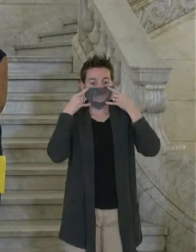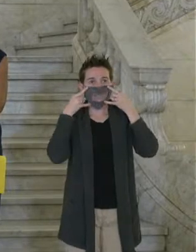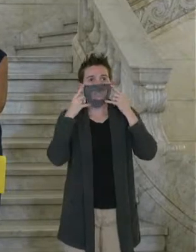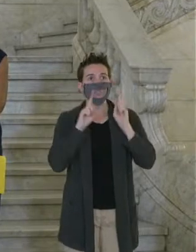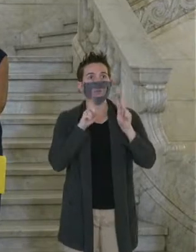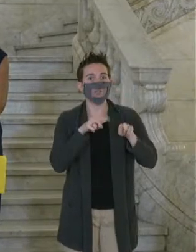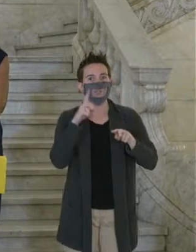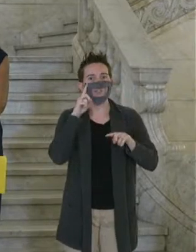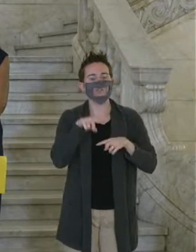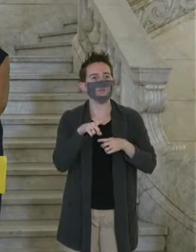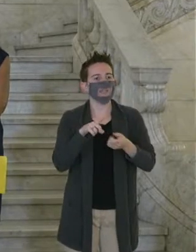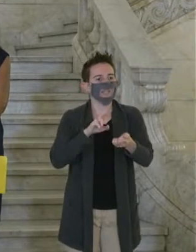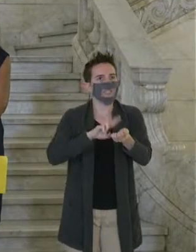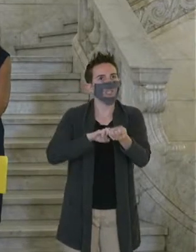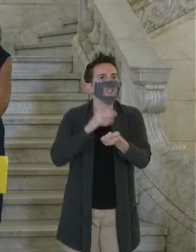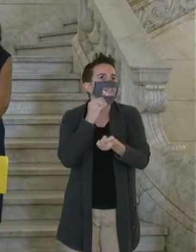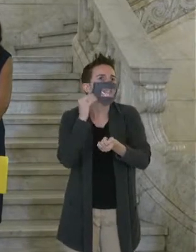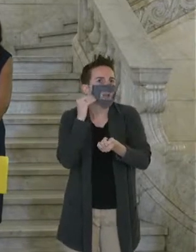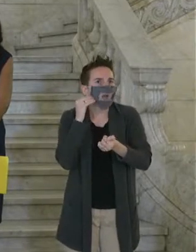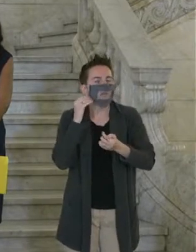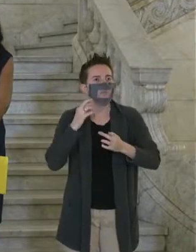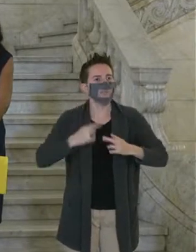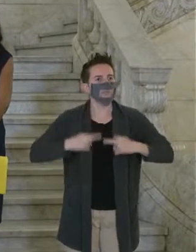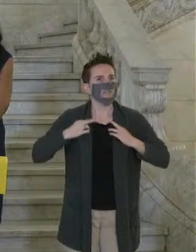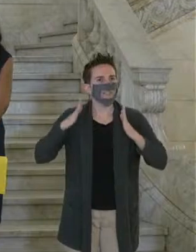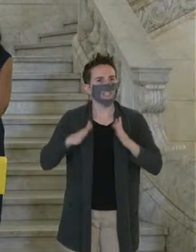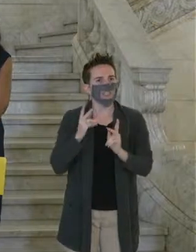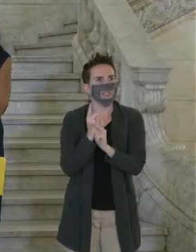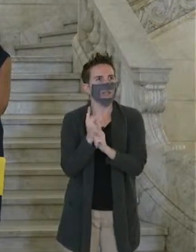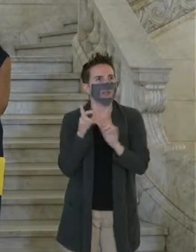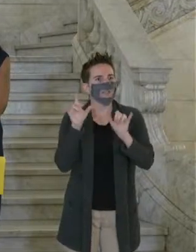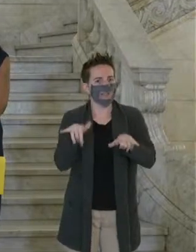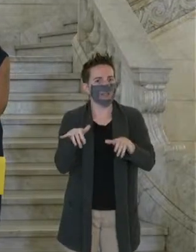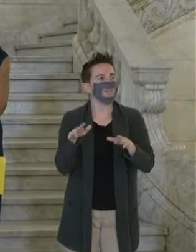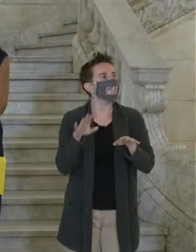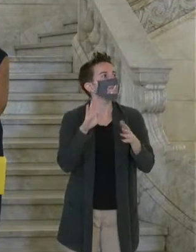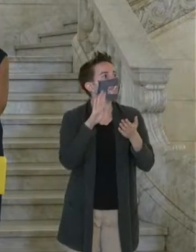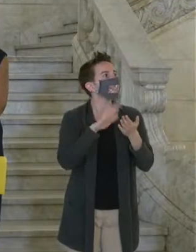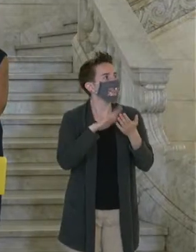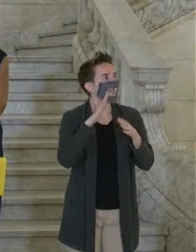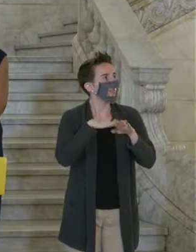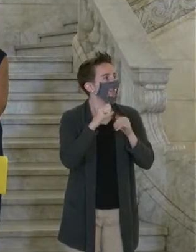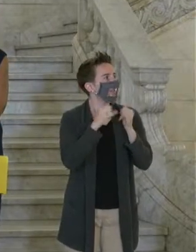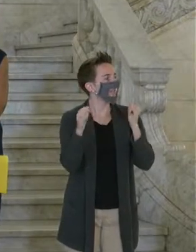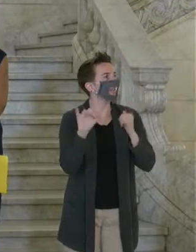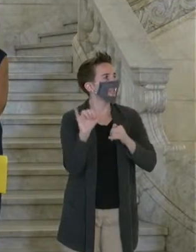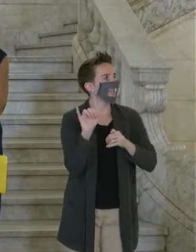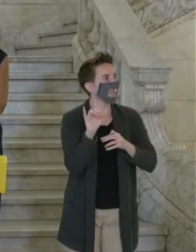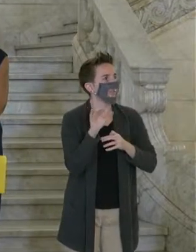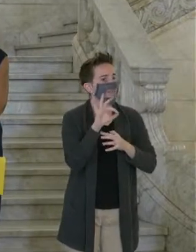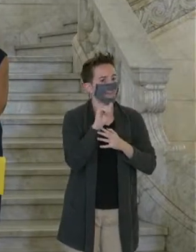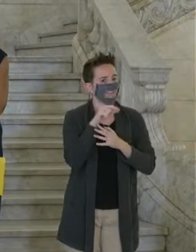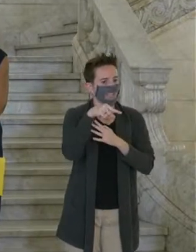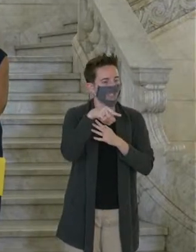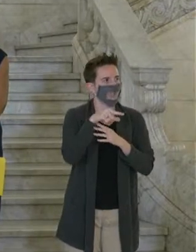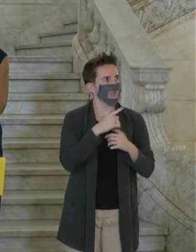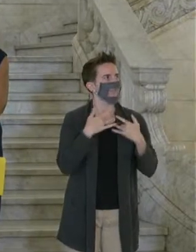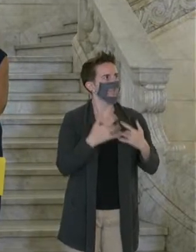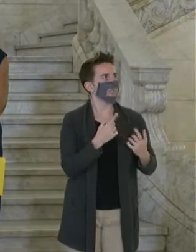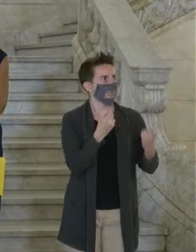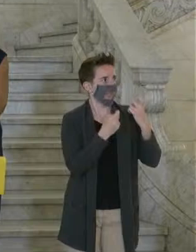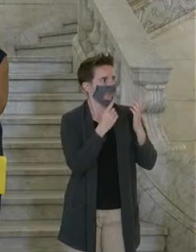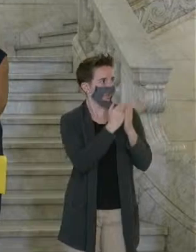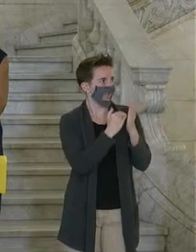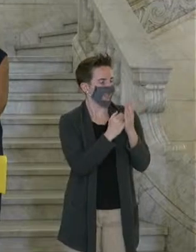care, senior care facilities will remain. These questions are on our FAQ webpage. There are some orders that will remain, but the